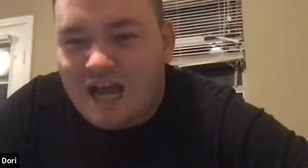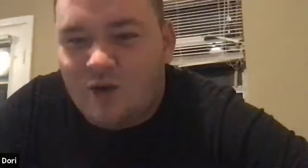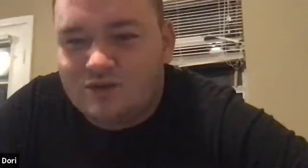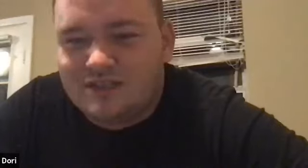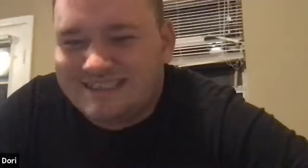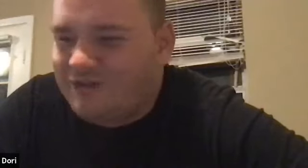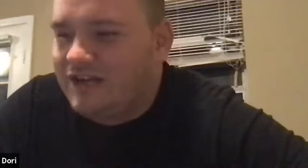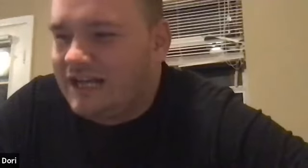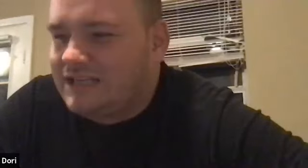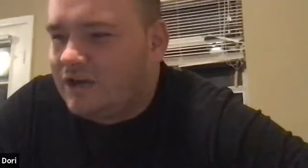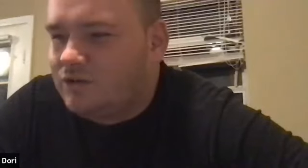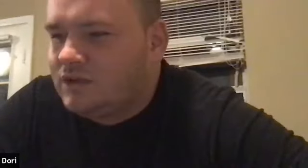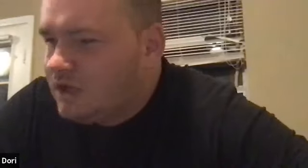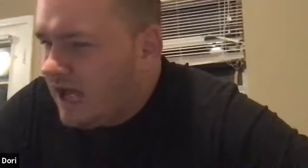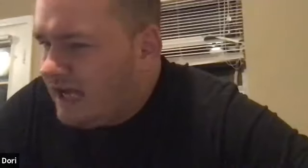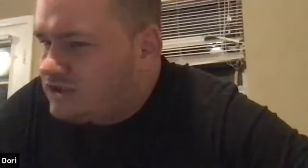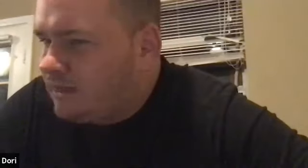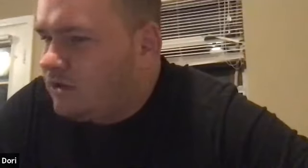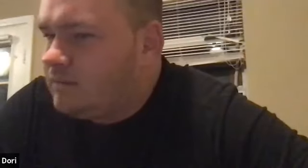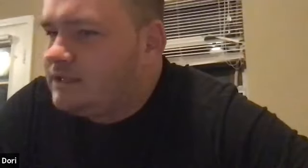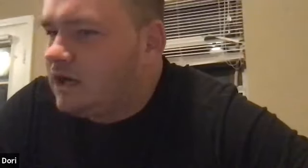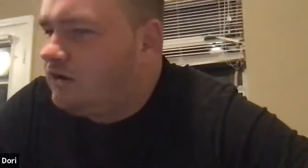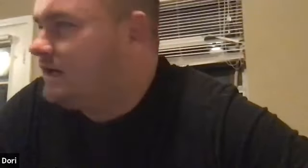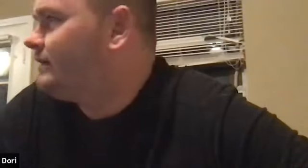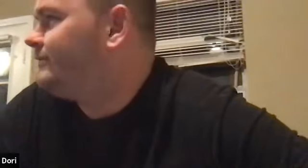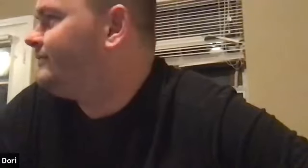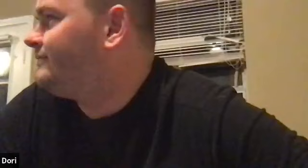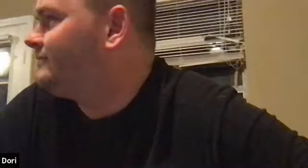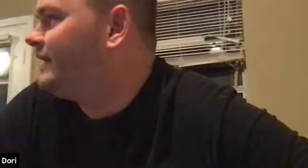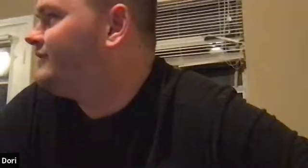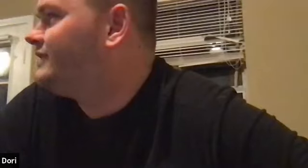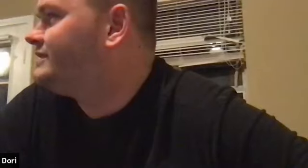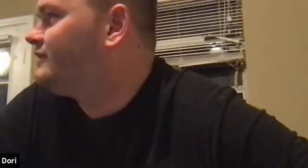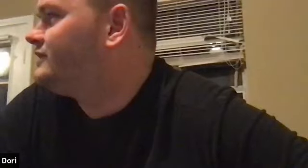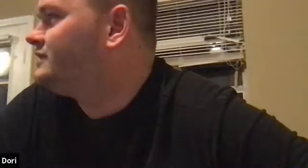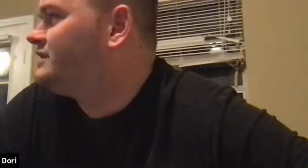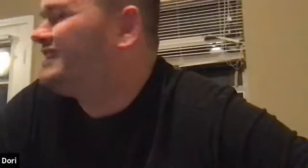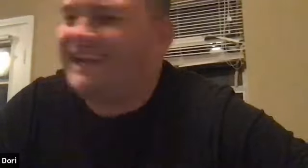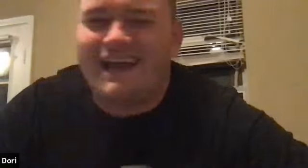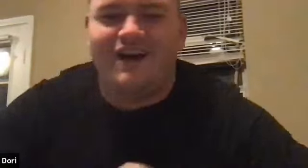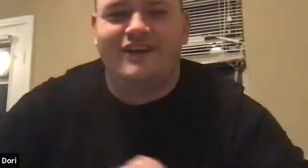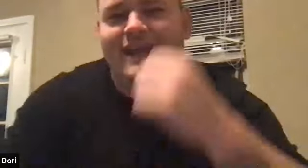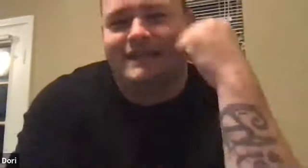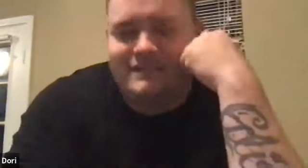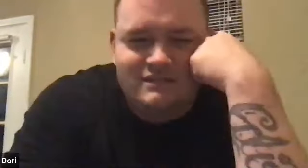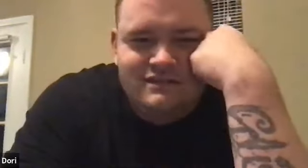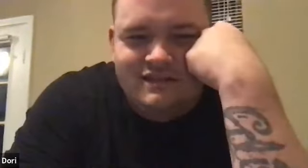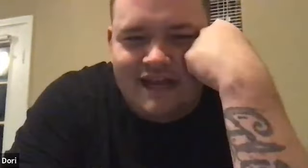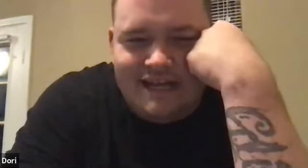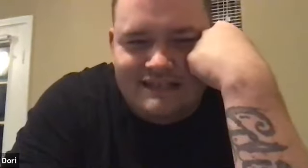Tacos. I really like tacos. Actually, I might go get me a taco right now. After this is over. Nah, I already ate. I had an egg You